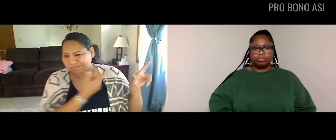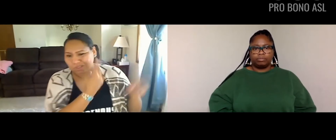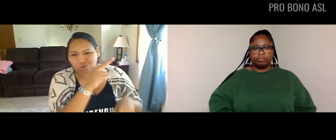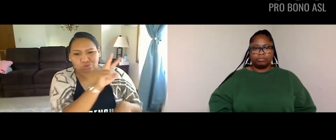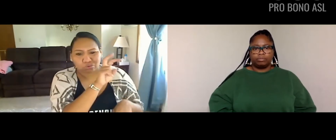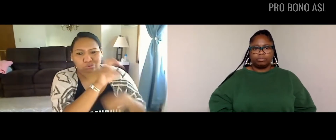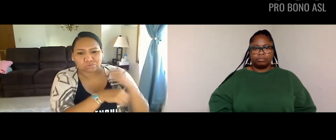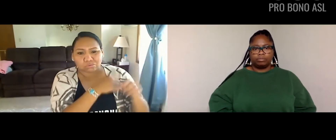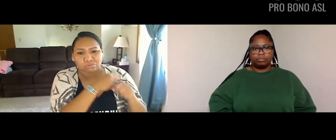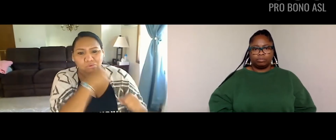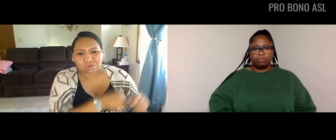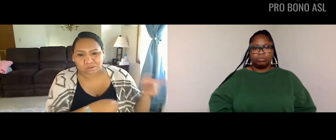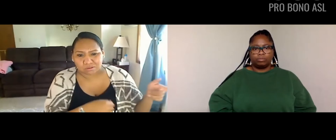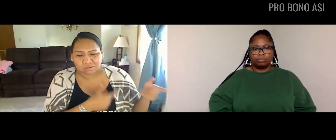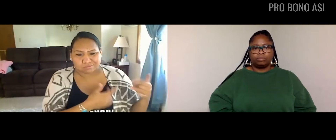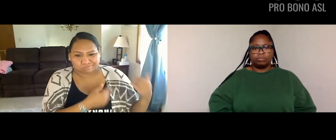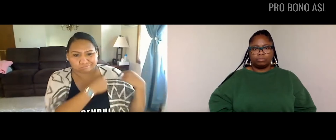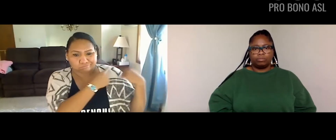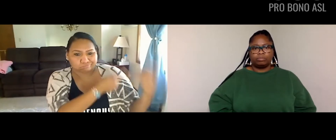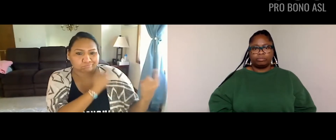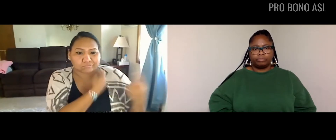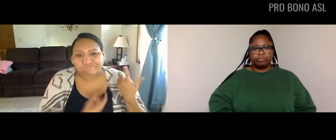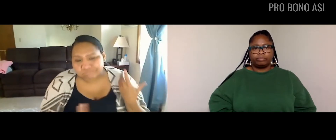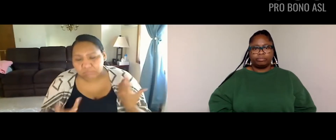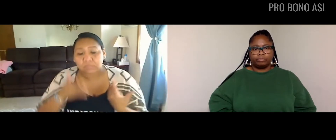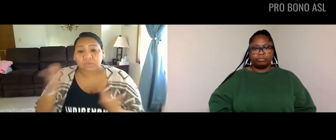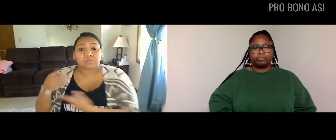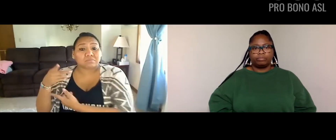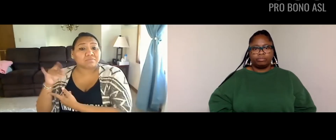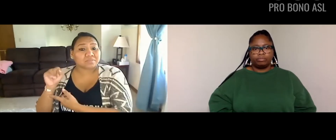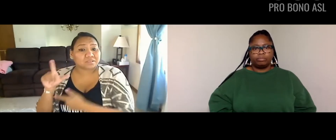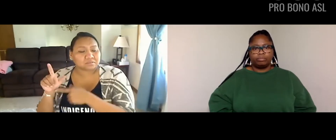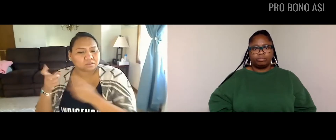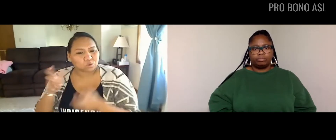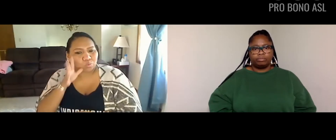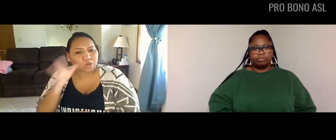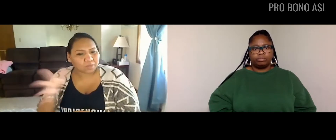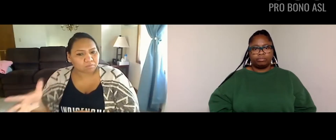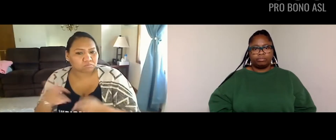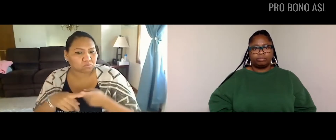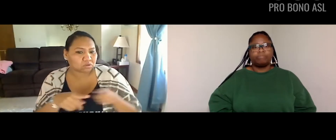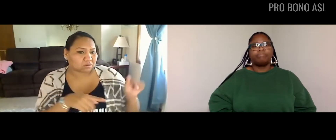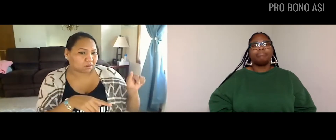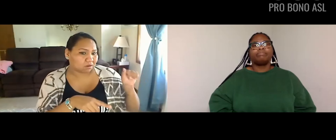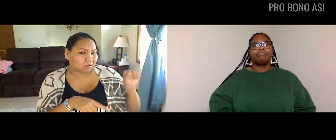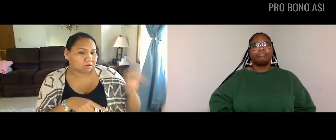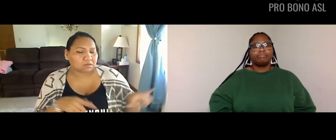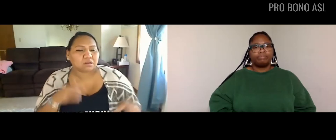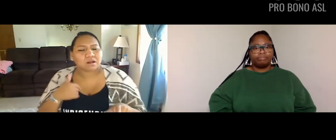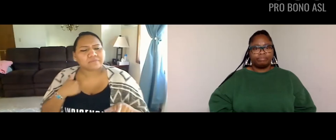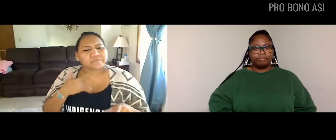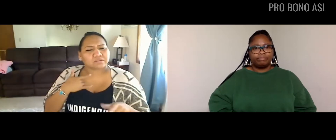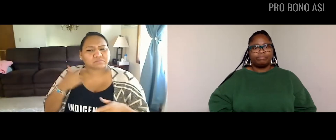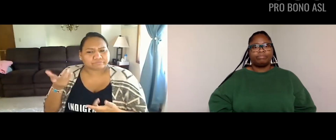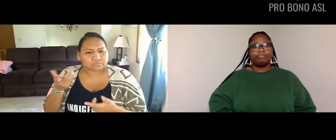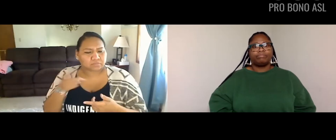our land, and ASL has been around for about 200 years now. But Indigenous Sign Language